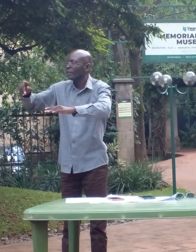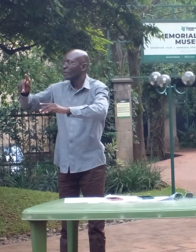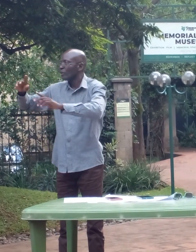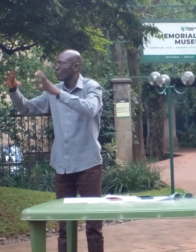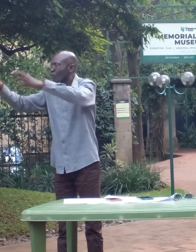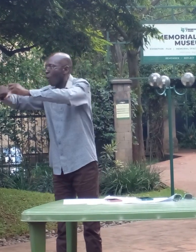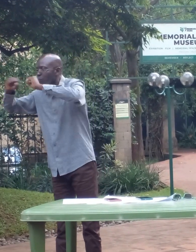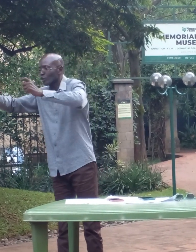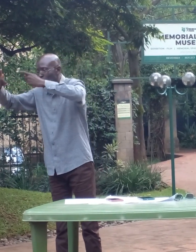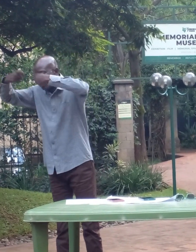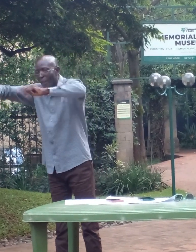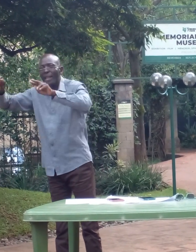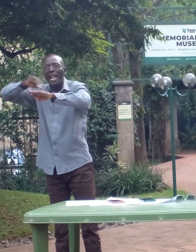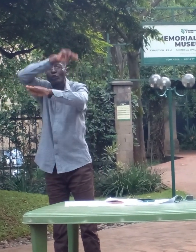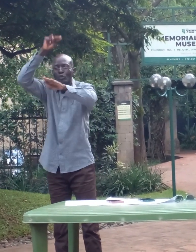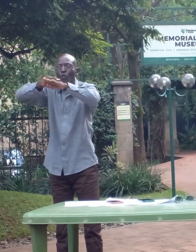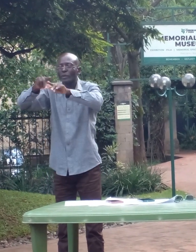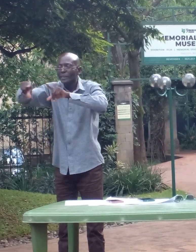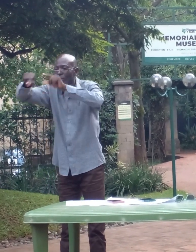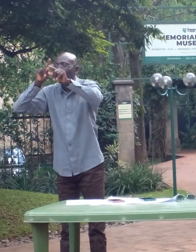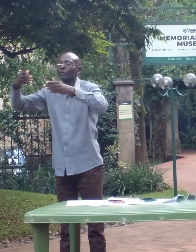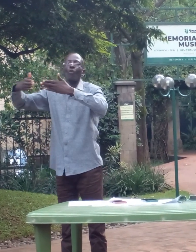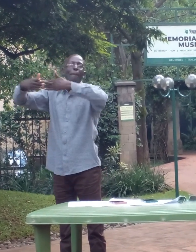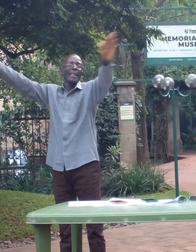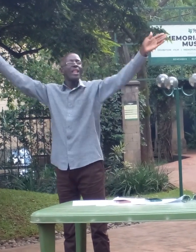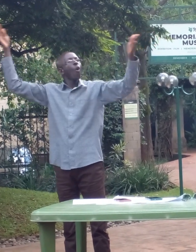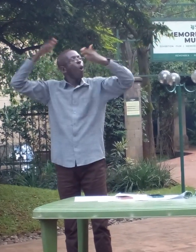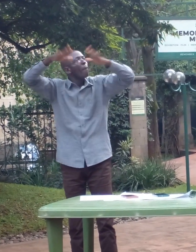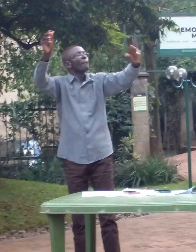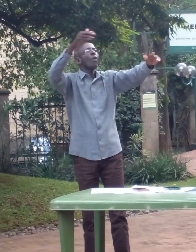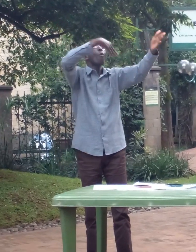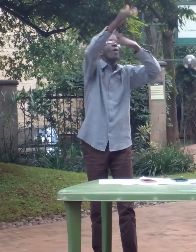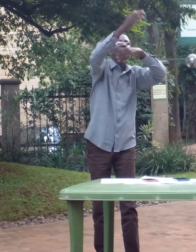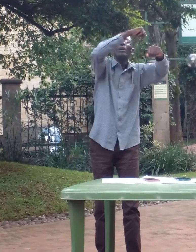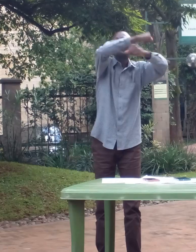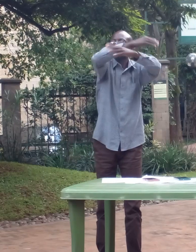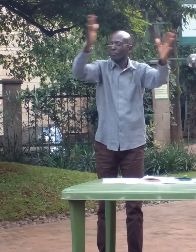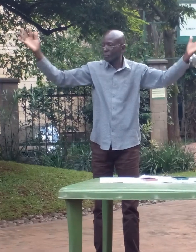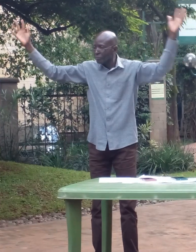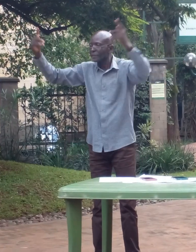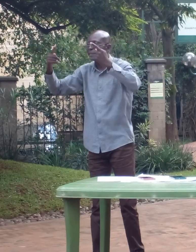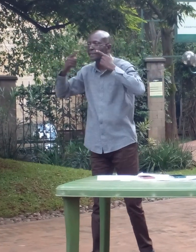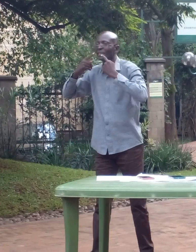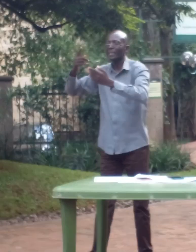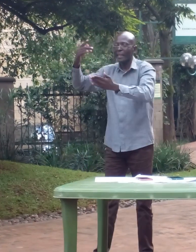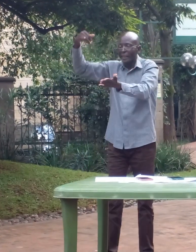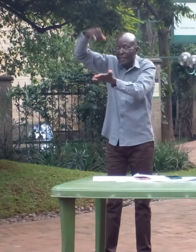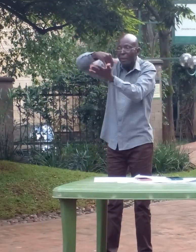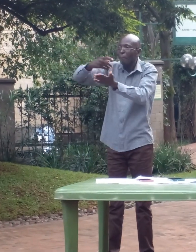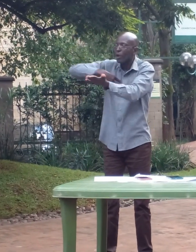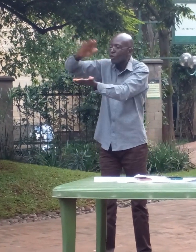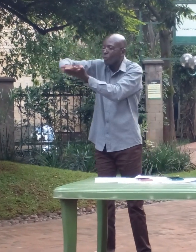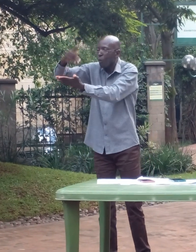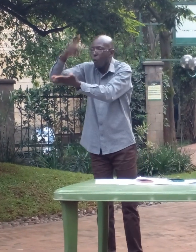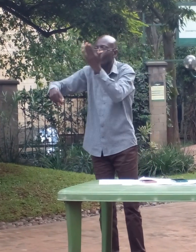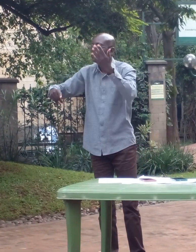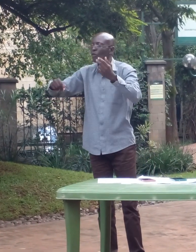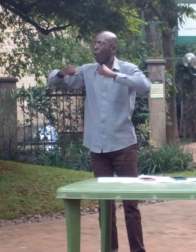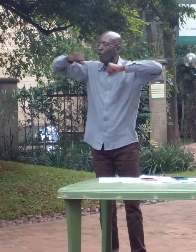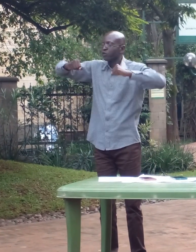very good so that we can build our name in the national arena so that we can compete and also come back with